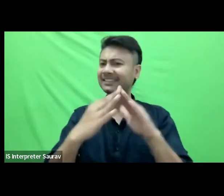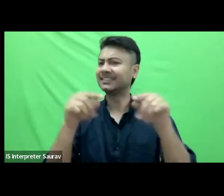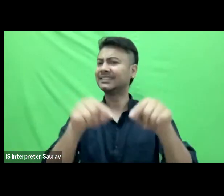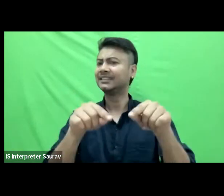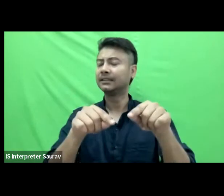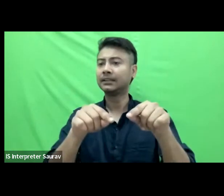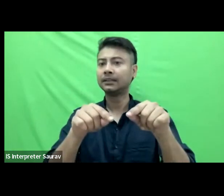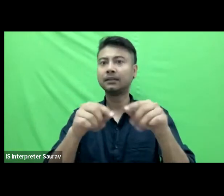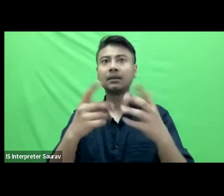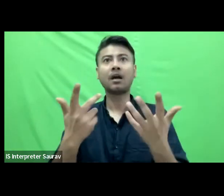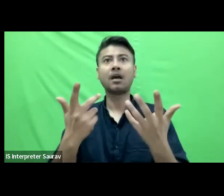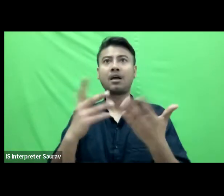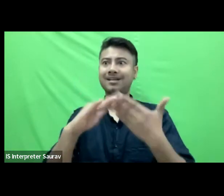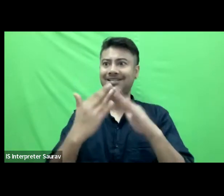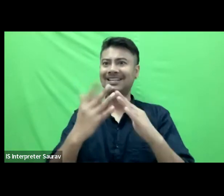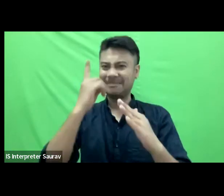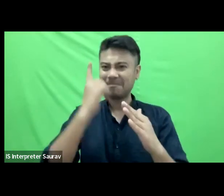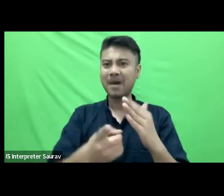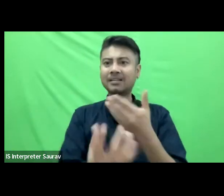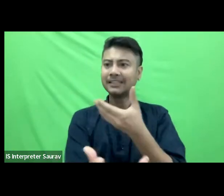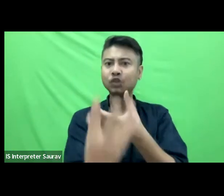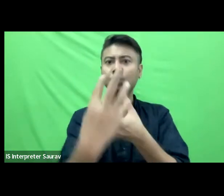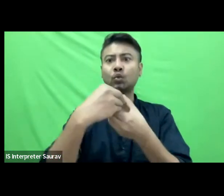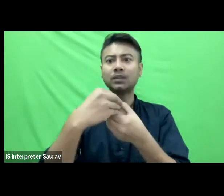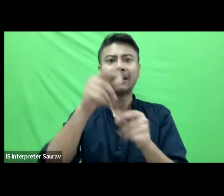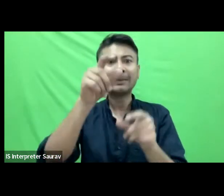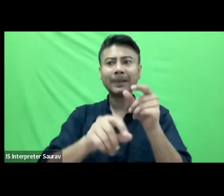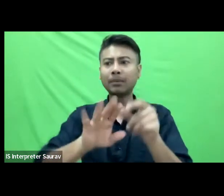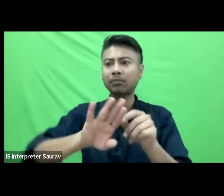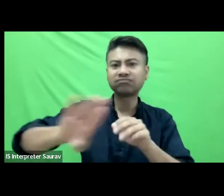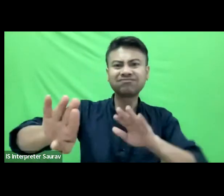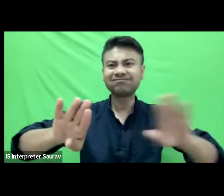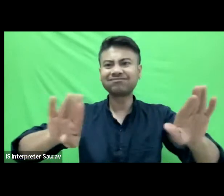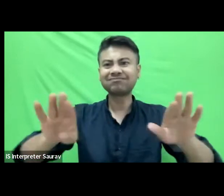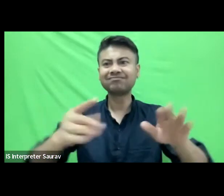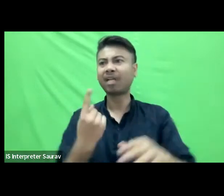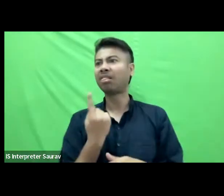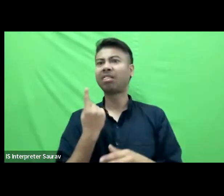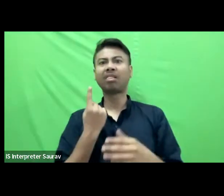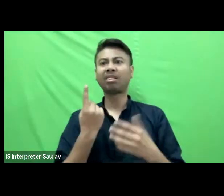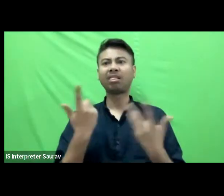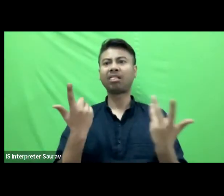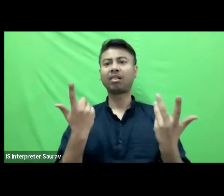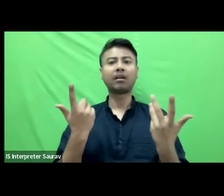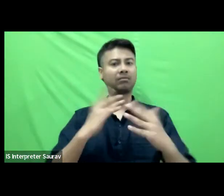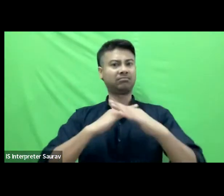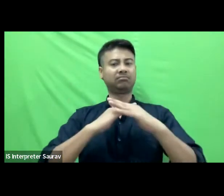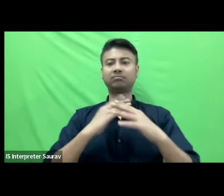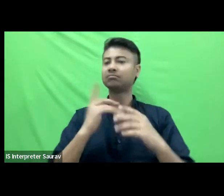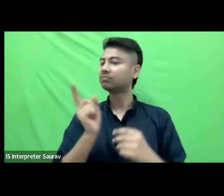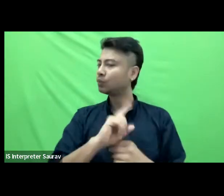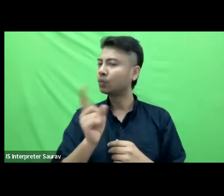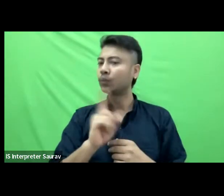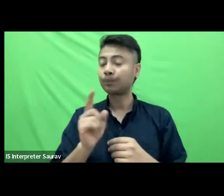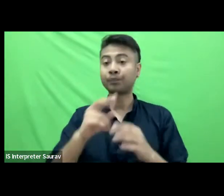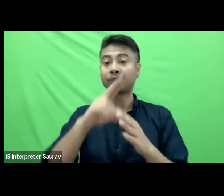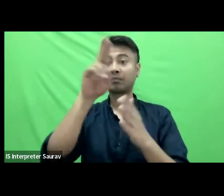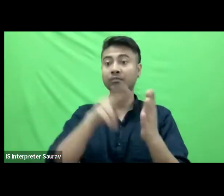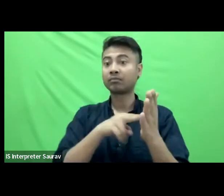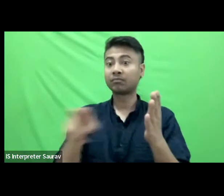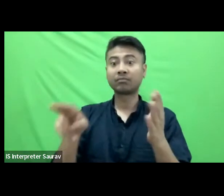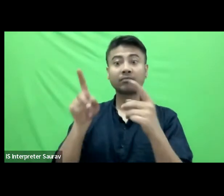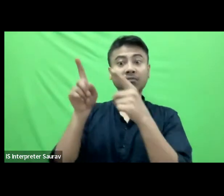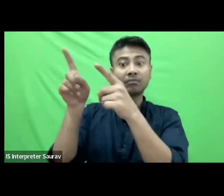is inclusive and leaves no one behind. And the United Nations, the Convention on the Rights of Persons with Disability, provides